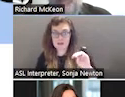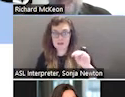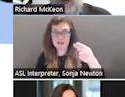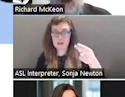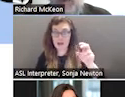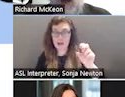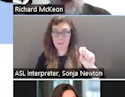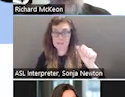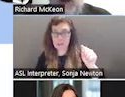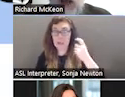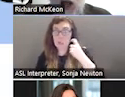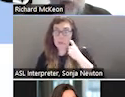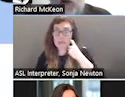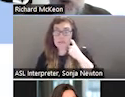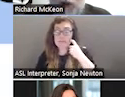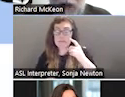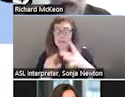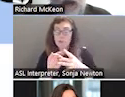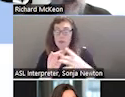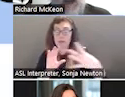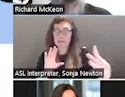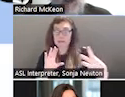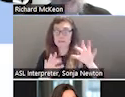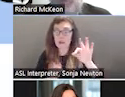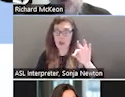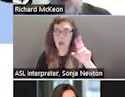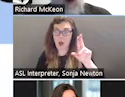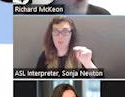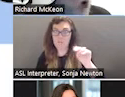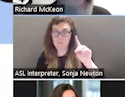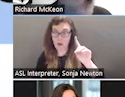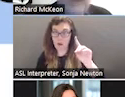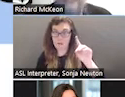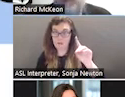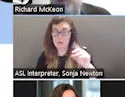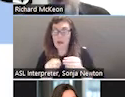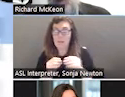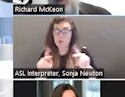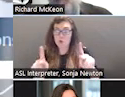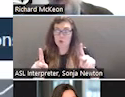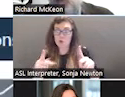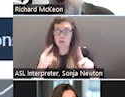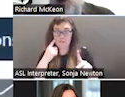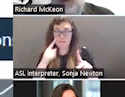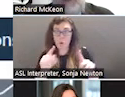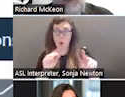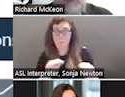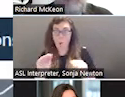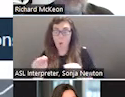our funding opportunity for our mobile crisis or